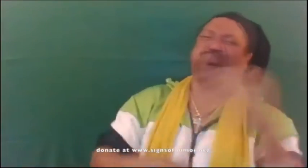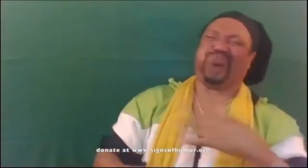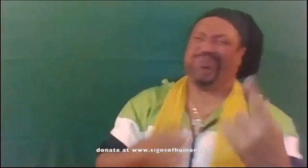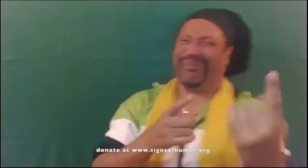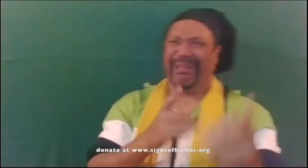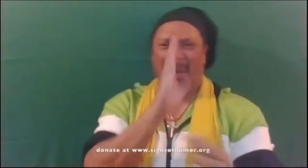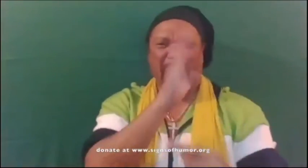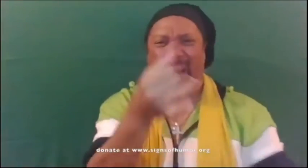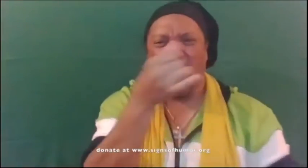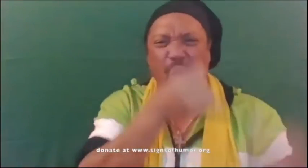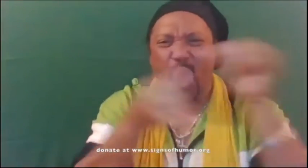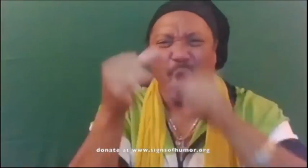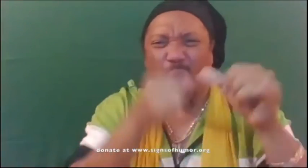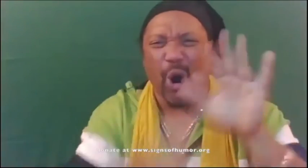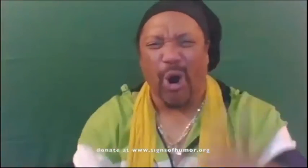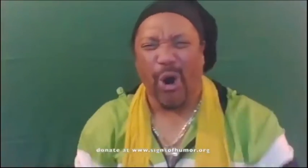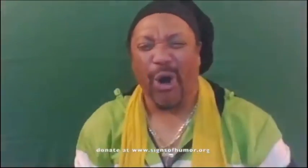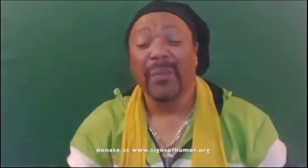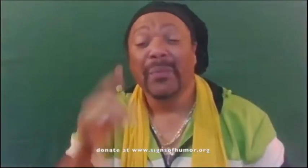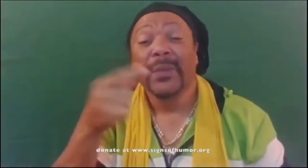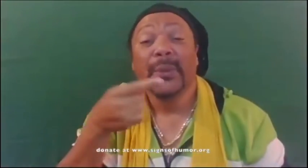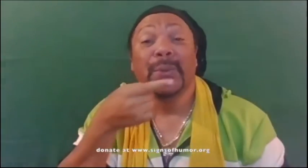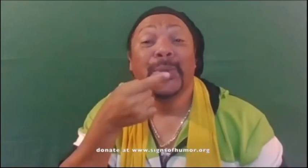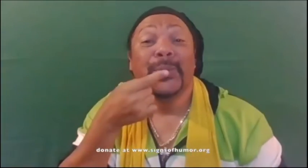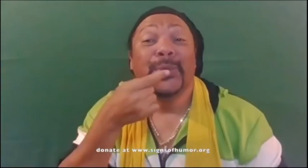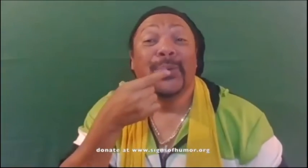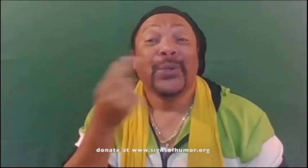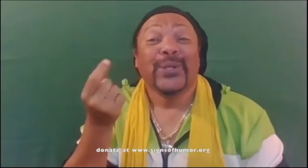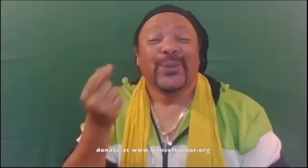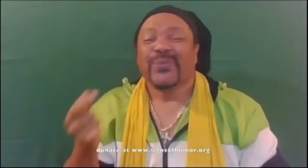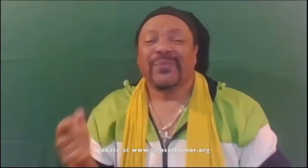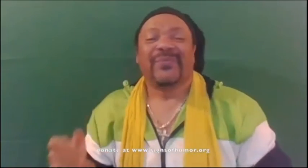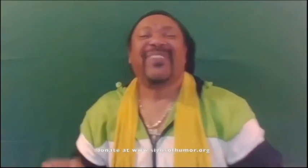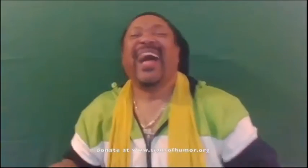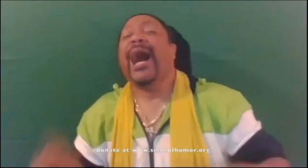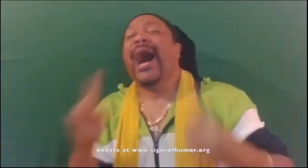We look at each other like, hey girl, you getting fat. No problem, it's been eating. You know how raw and truthful we are.